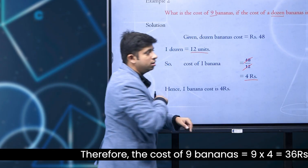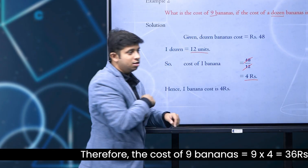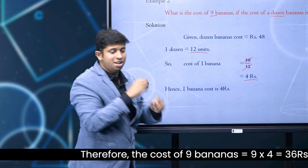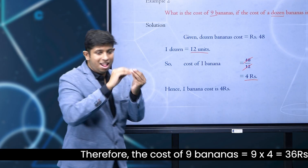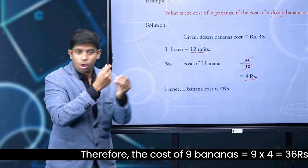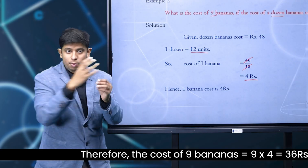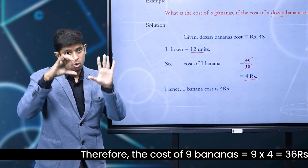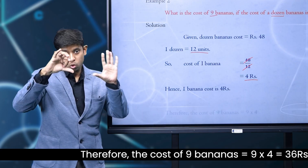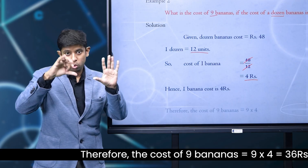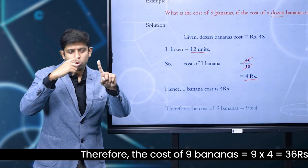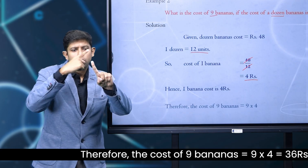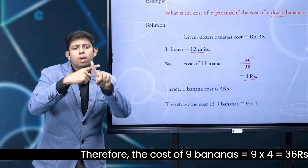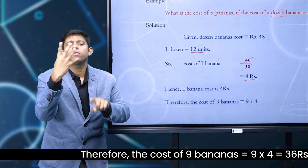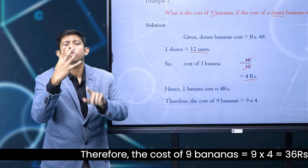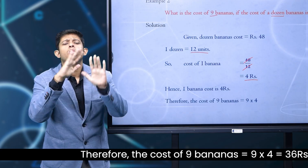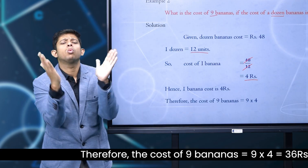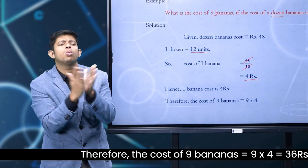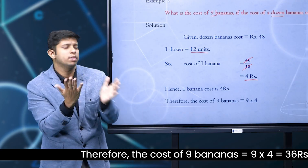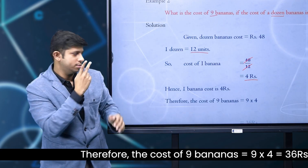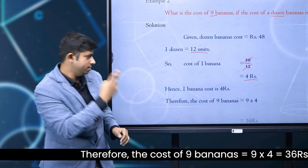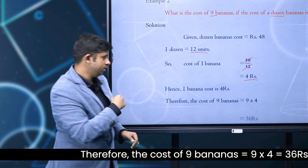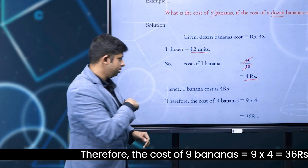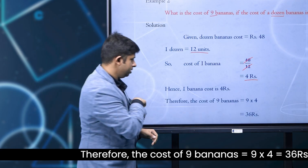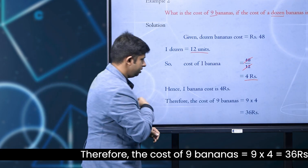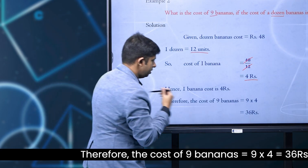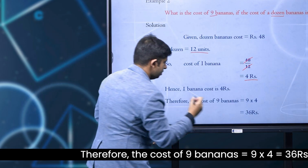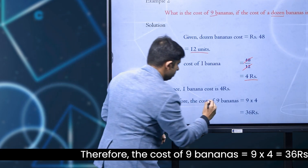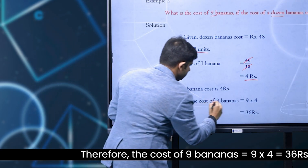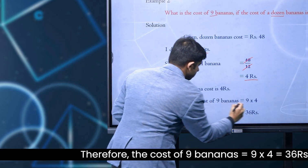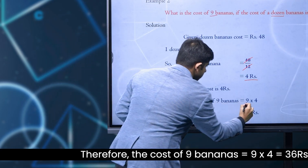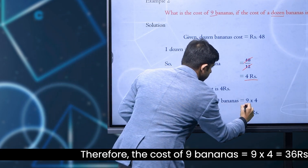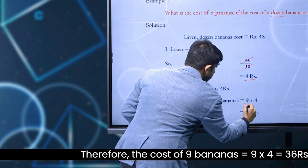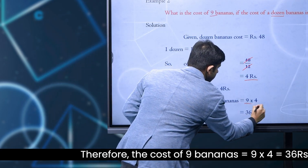Therefore the cost of 9 bananas is equal to 9 into 4, which is equal to 36 rupees.